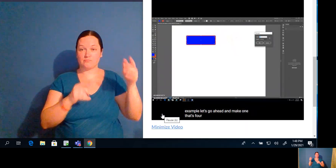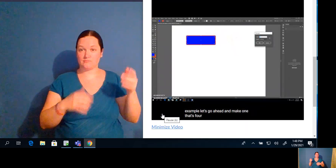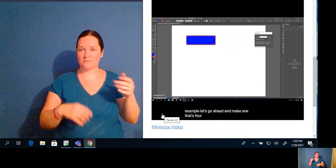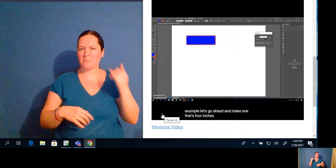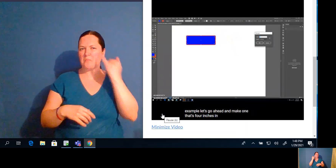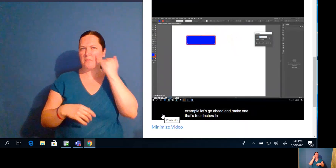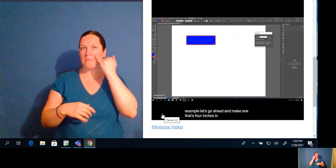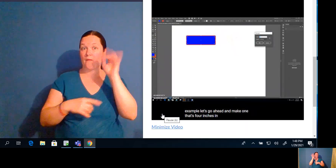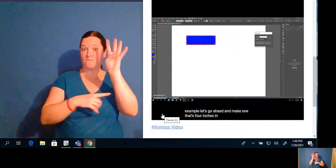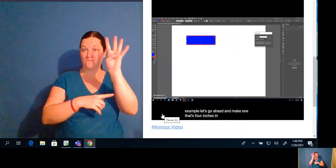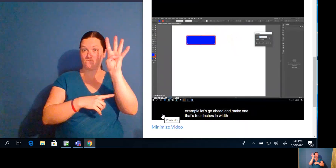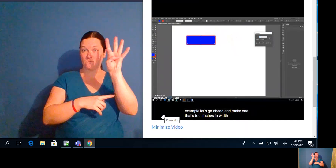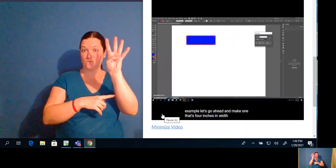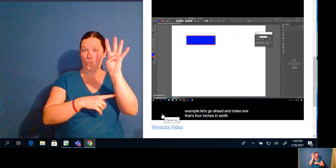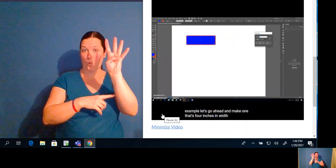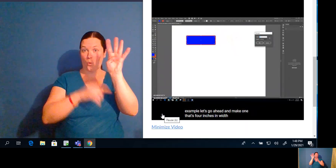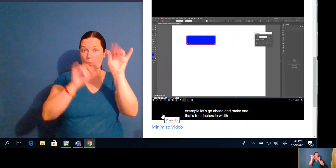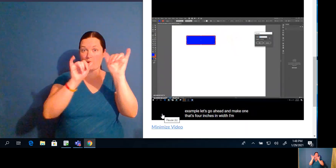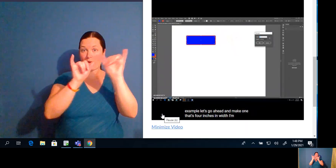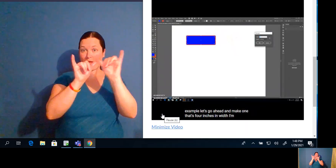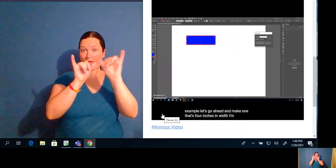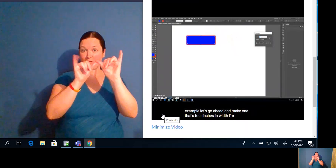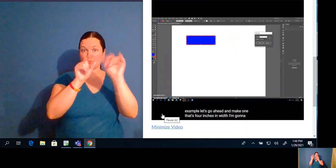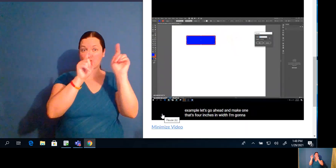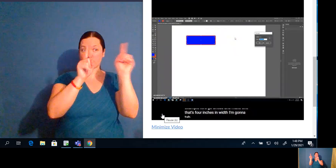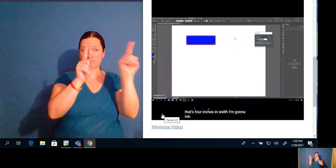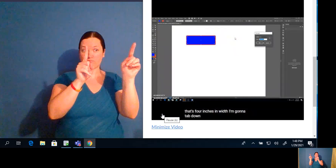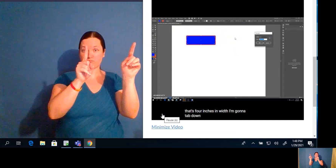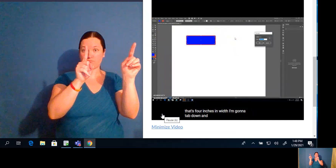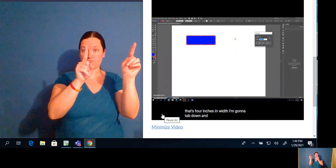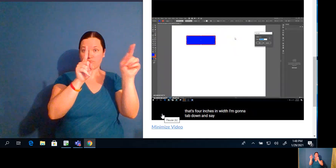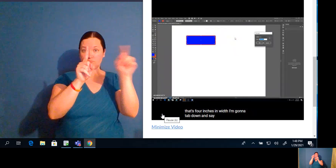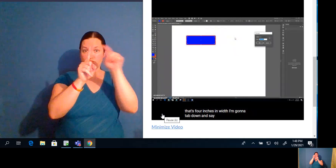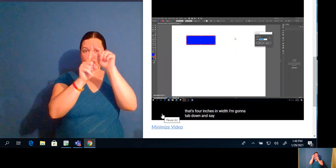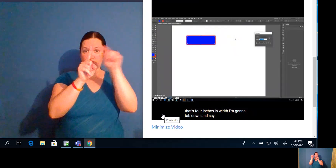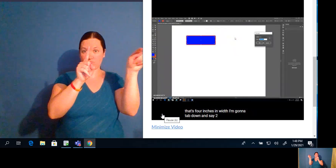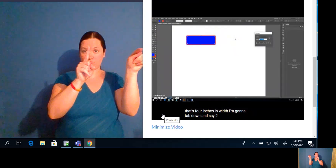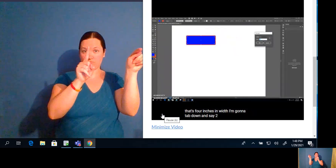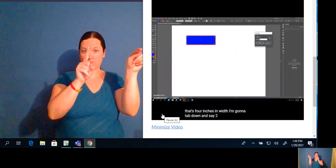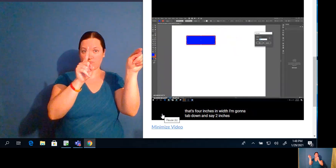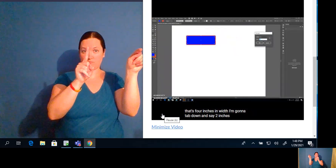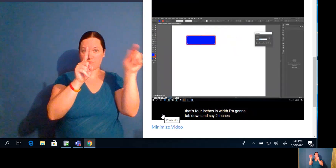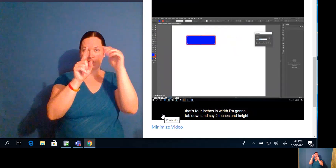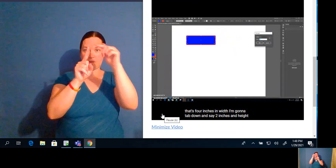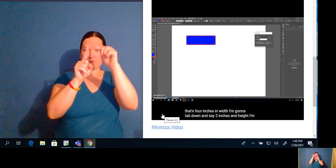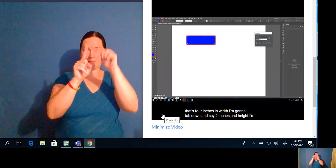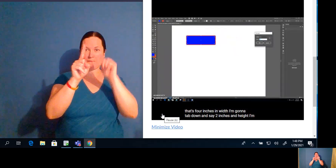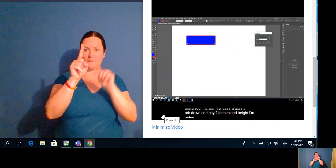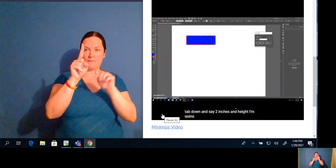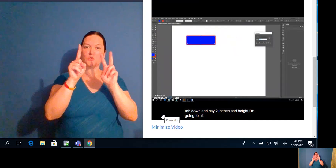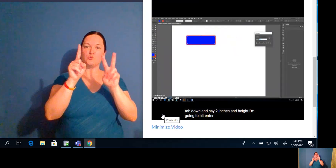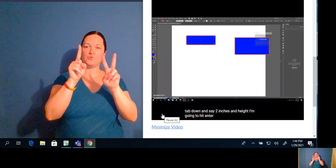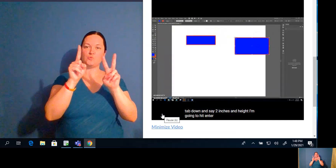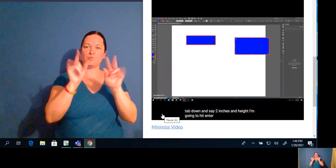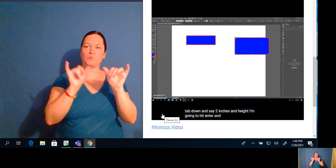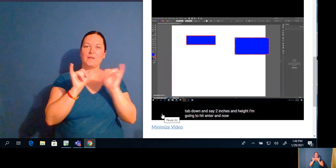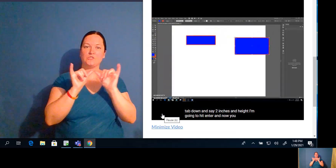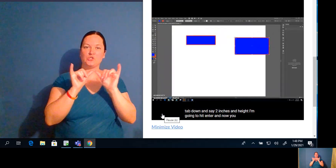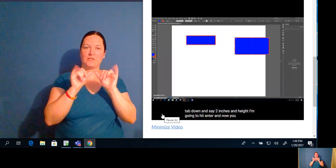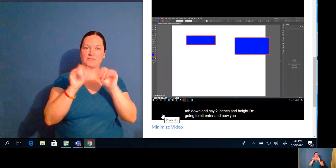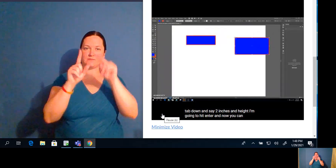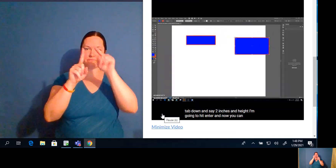make one that's 4 inches in width. I'm going to tab down and say 2 inches in height. I'm going to